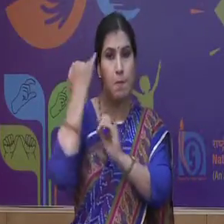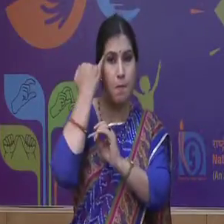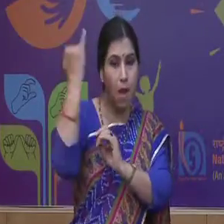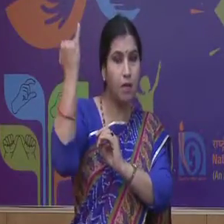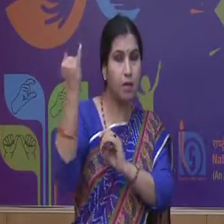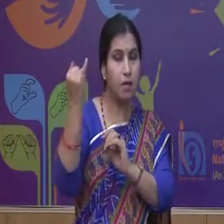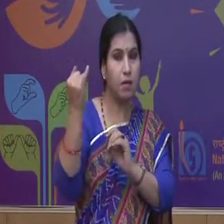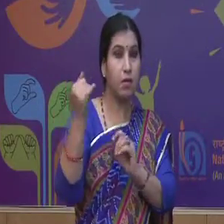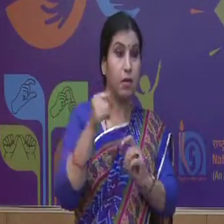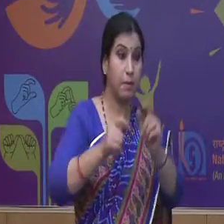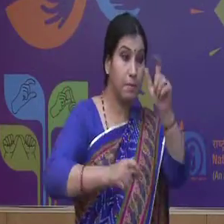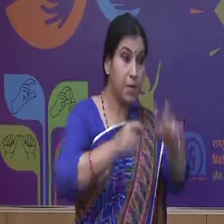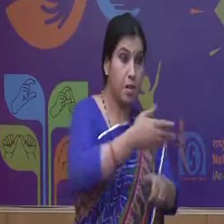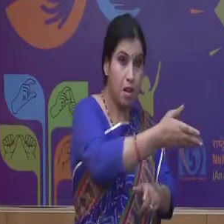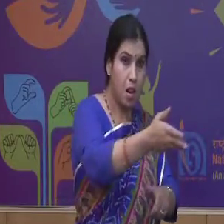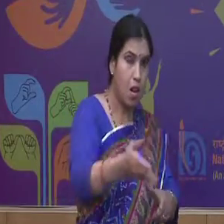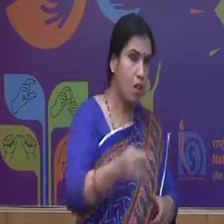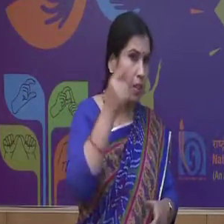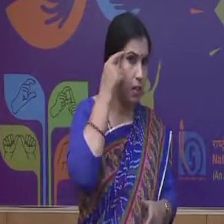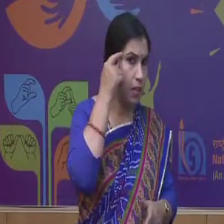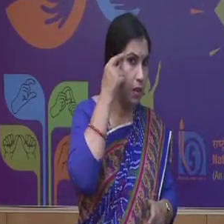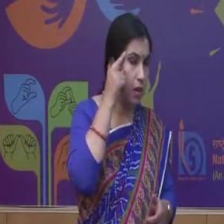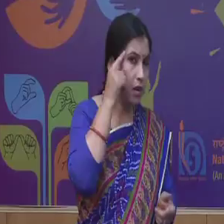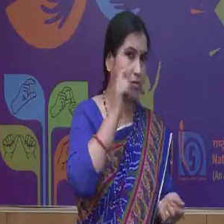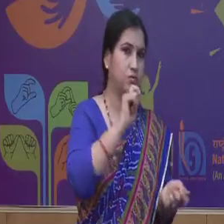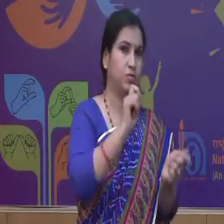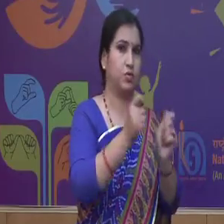the outlook of people changed.